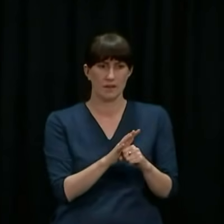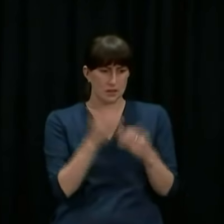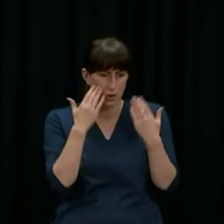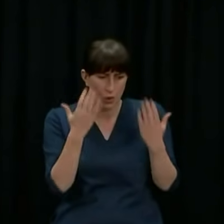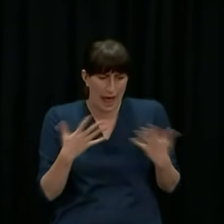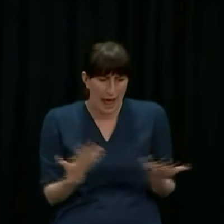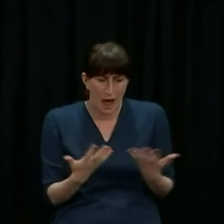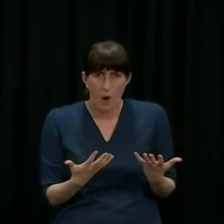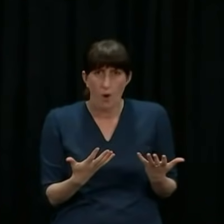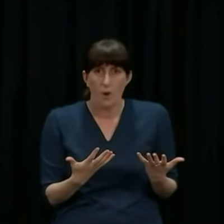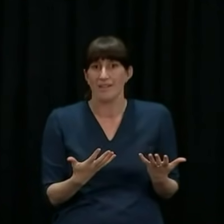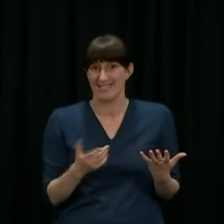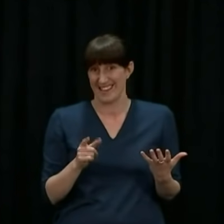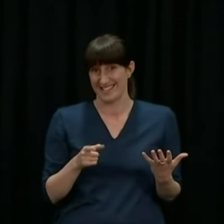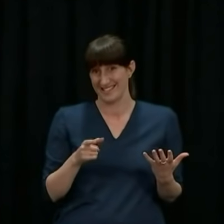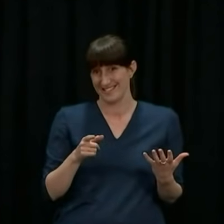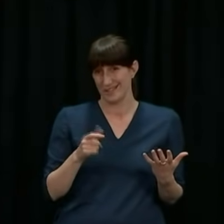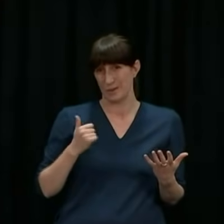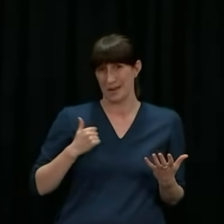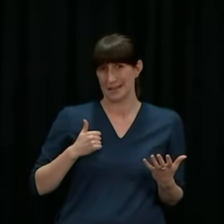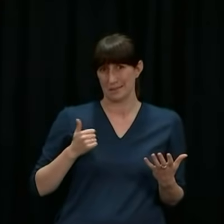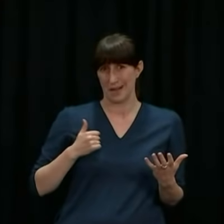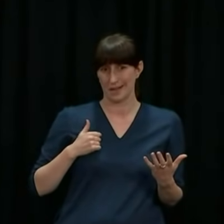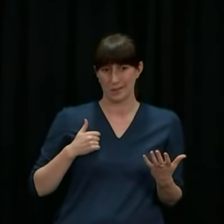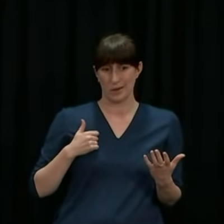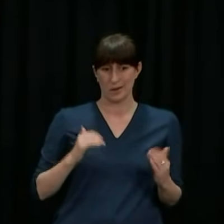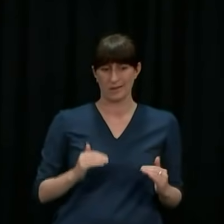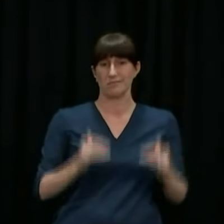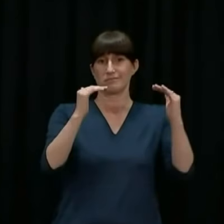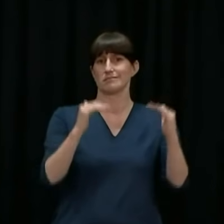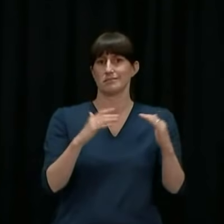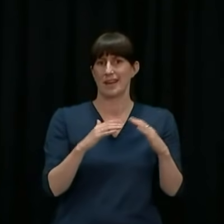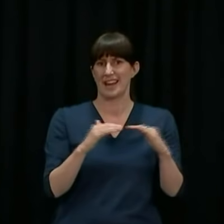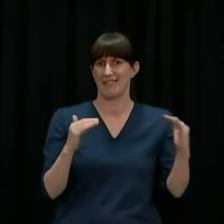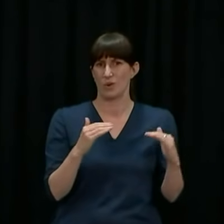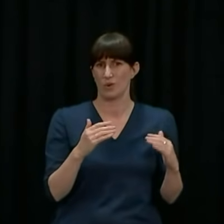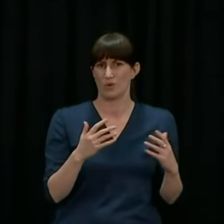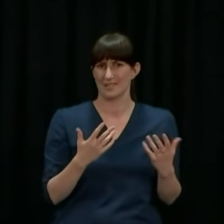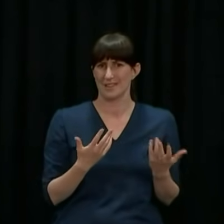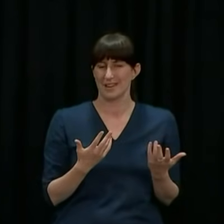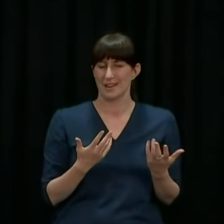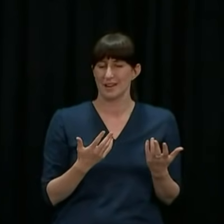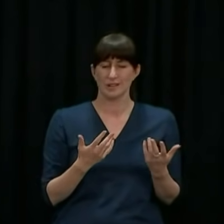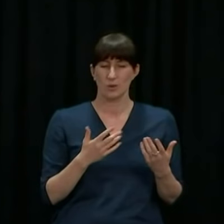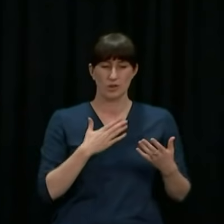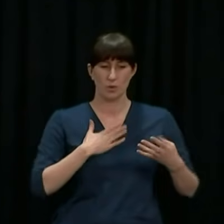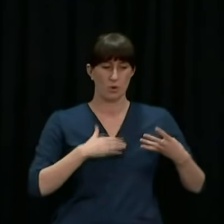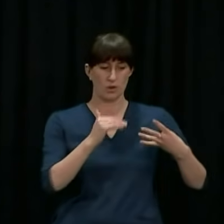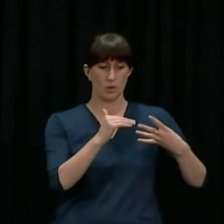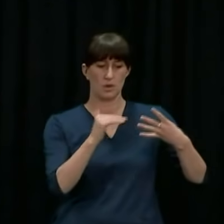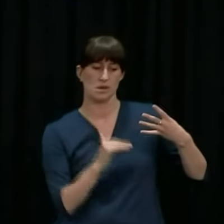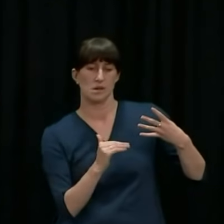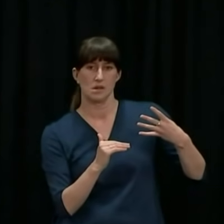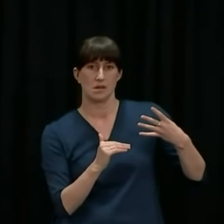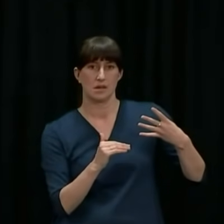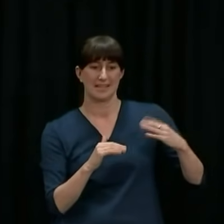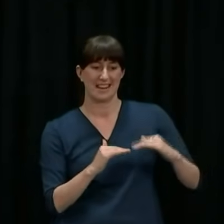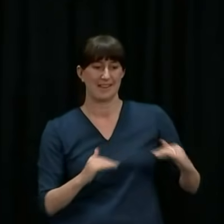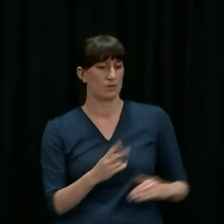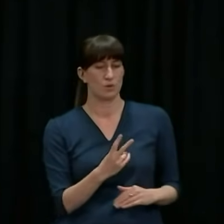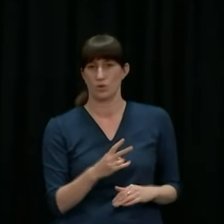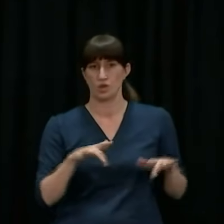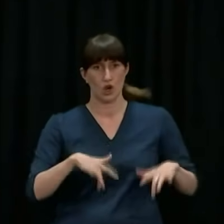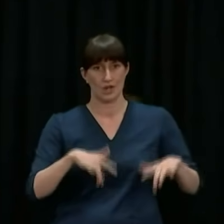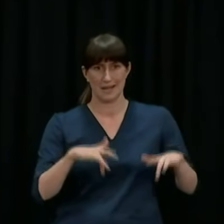at an alert level escalation in those types of circumstances. So we certainly weren't willing to step down alert levels in the Waikato when we've